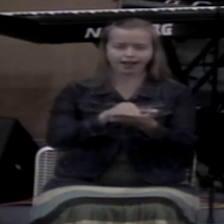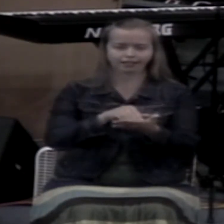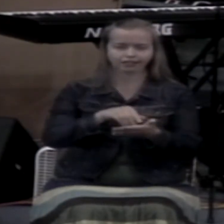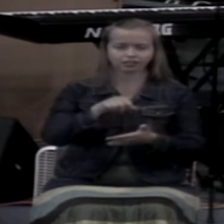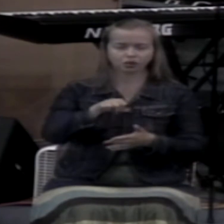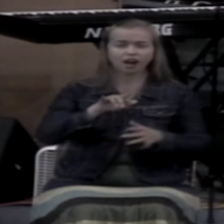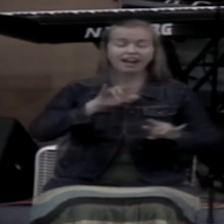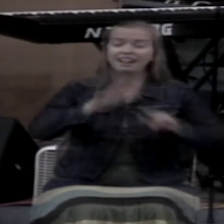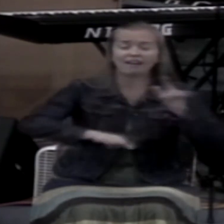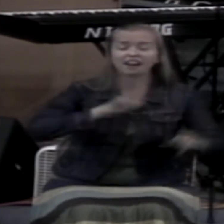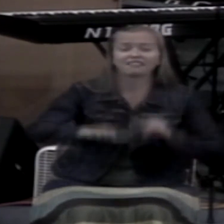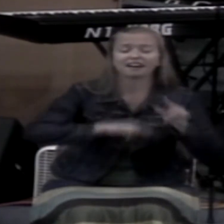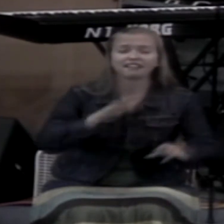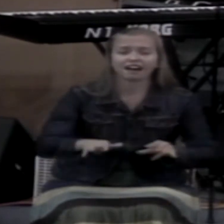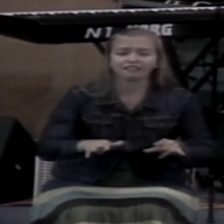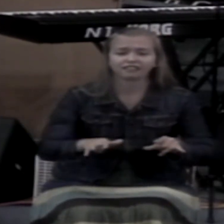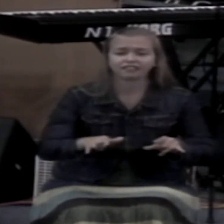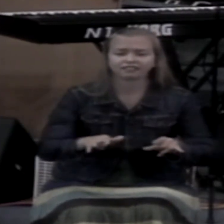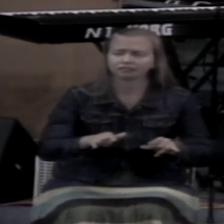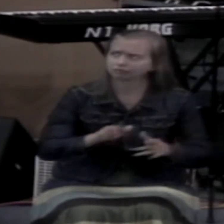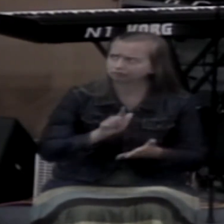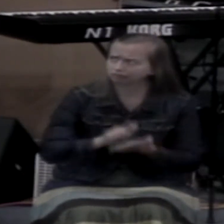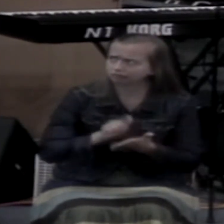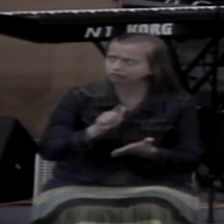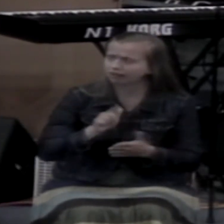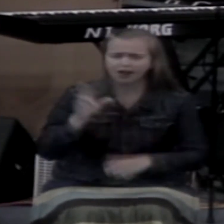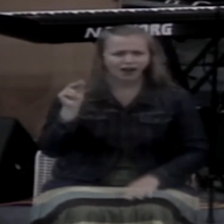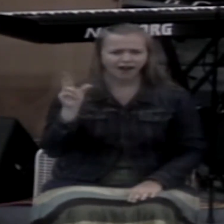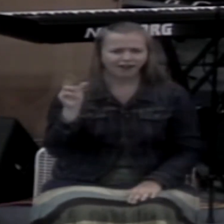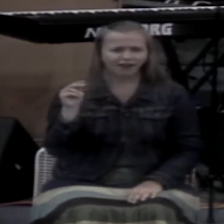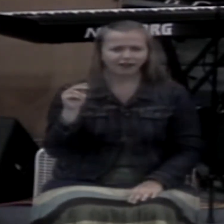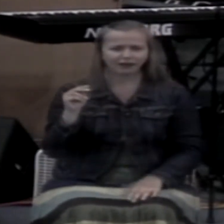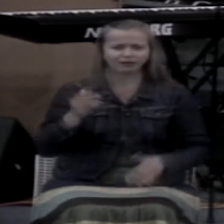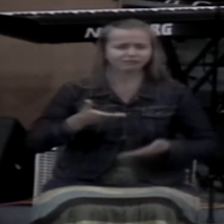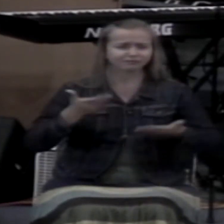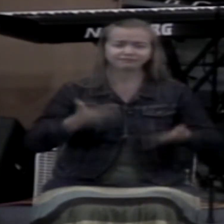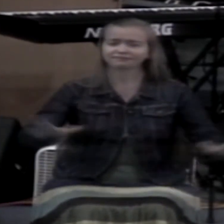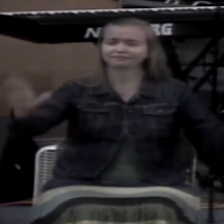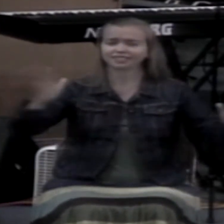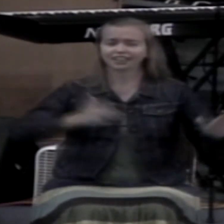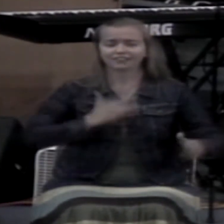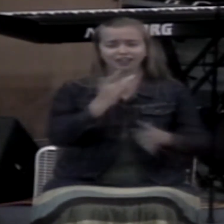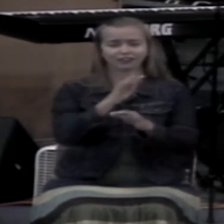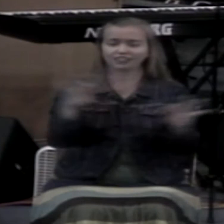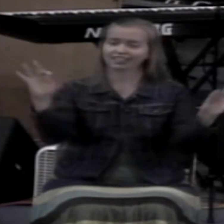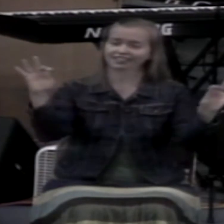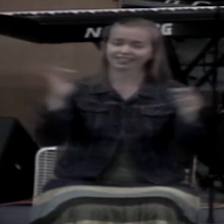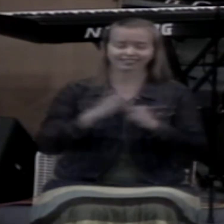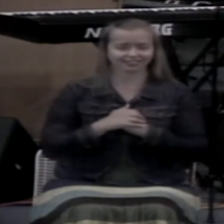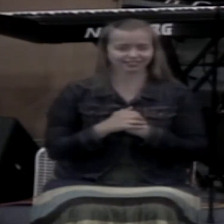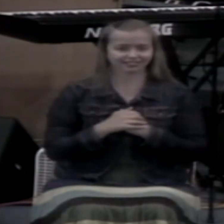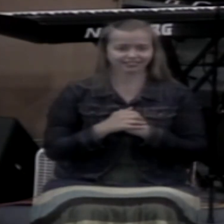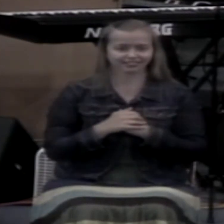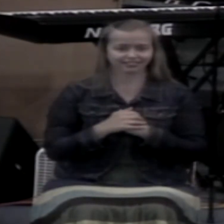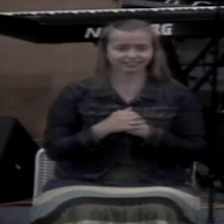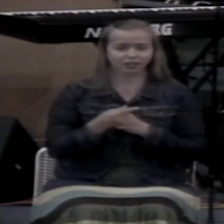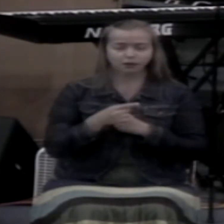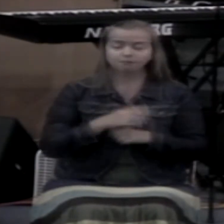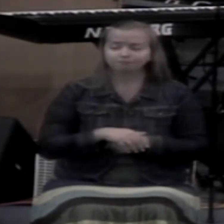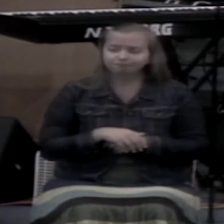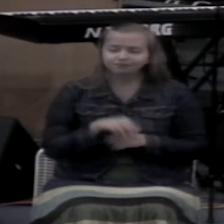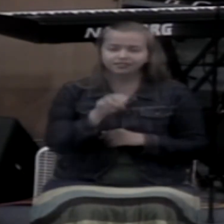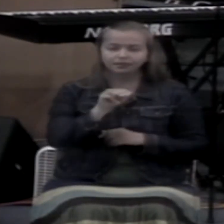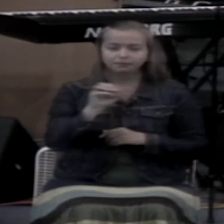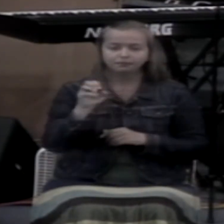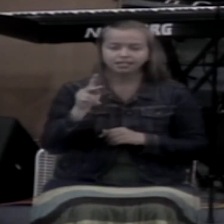There is no law against you being as meek as you possibly can. In other words, there's no limit against which there is no limit.